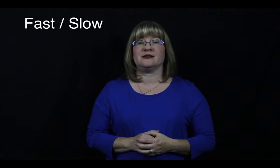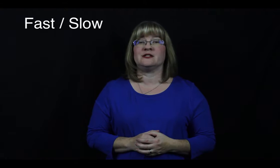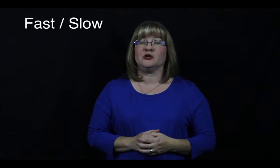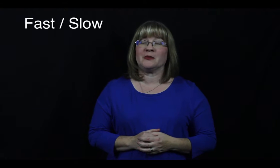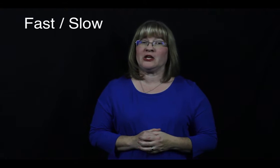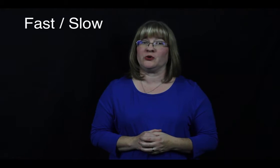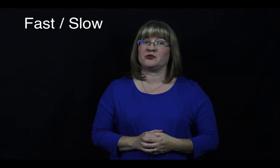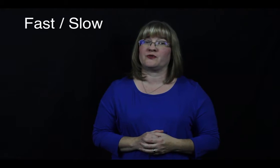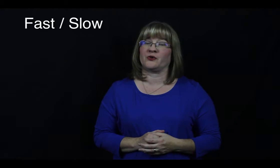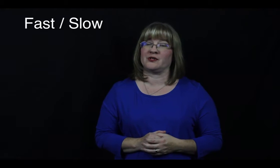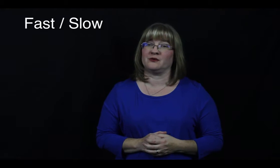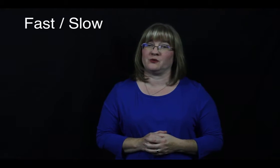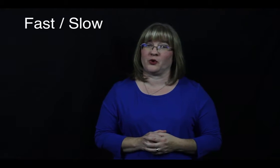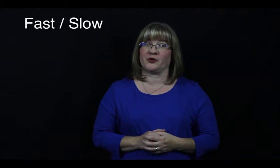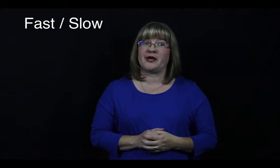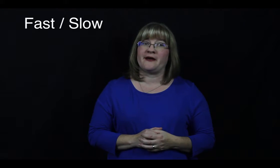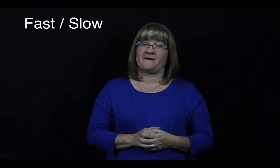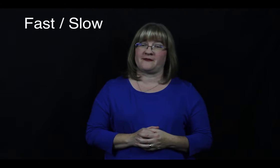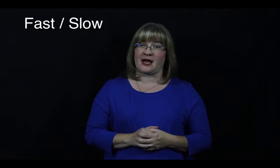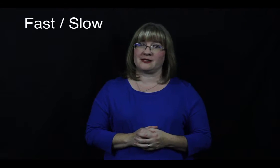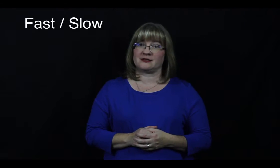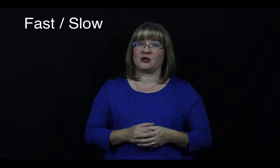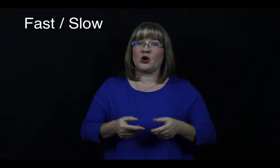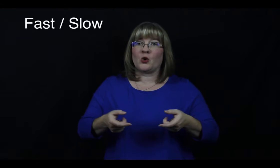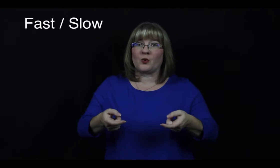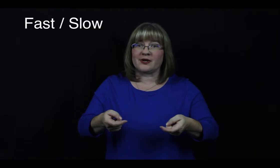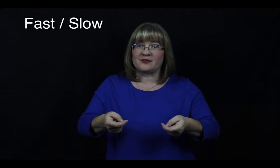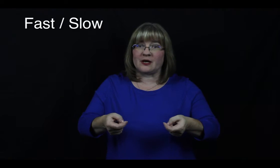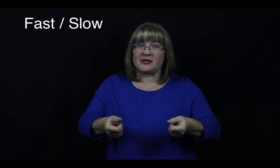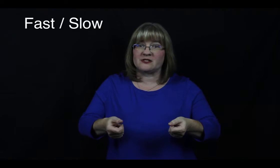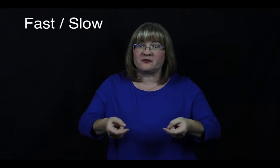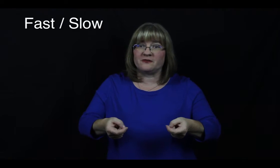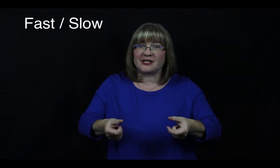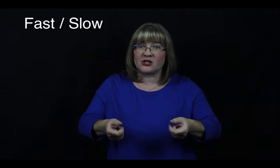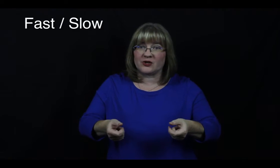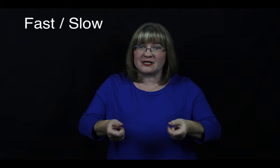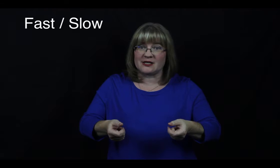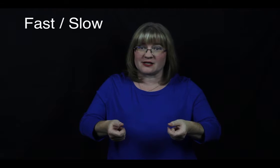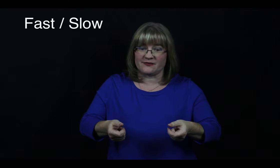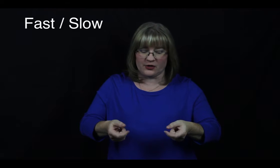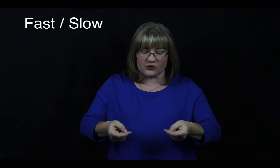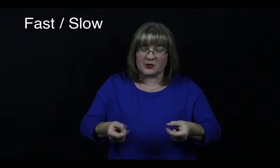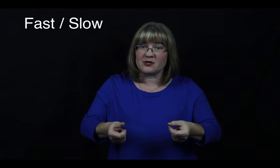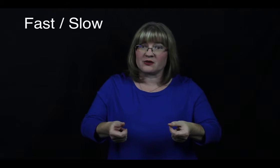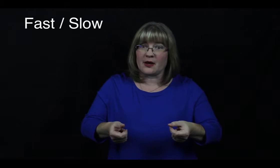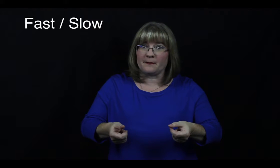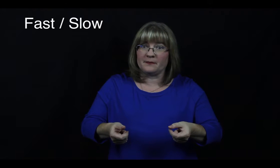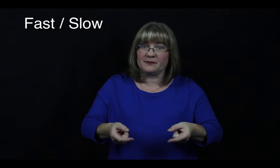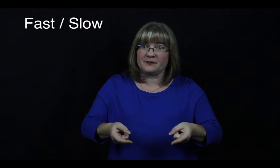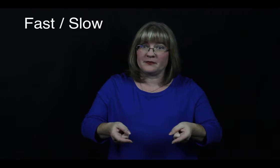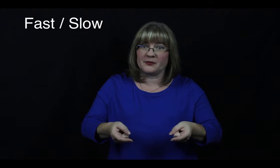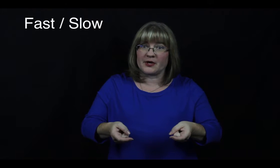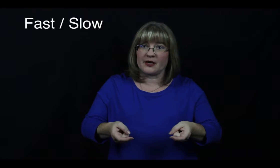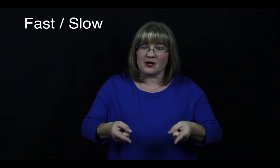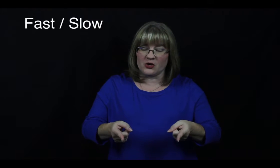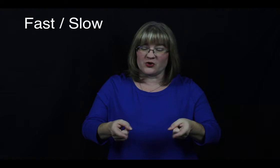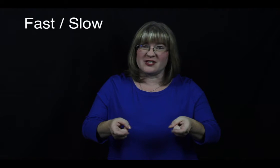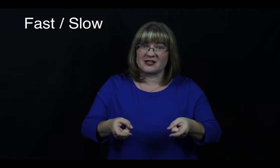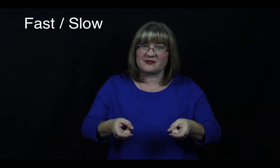signs that you may use for the word fast. One of them is to flick your index fingers with your thumb. Okay, your index